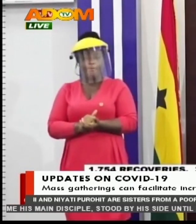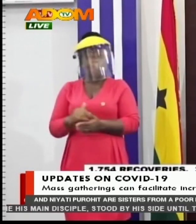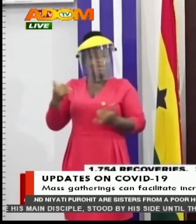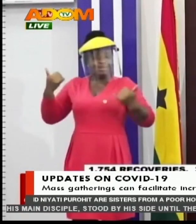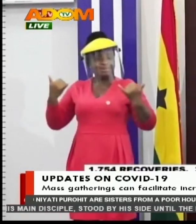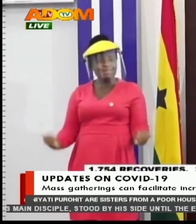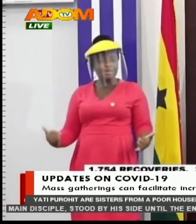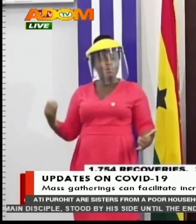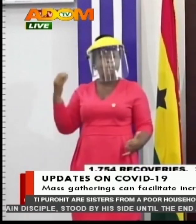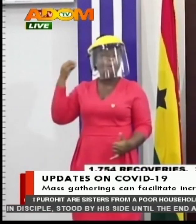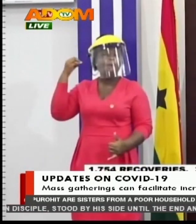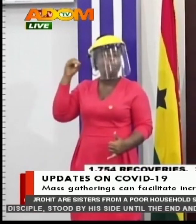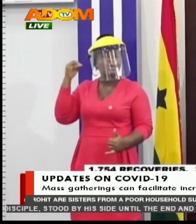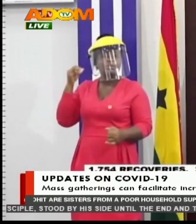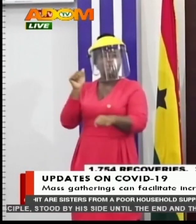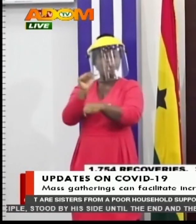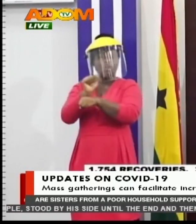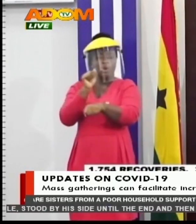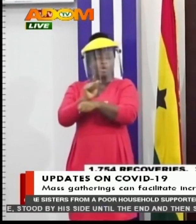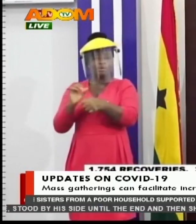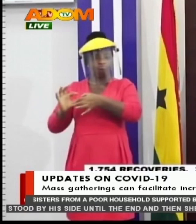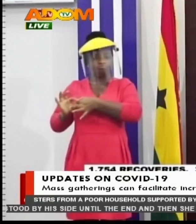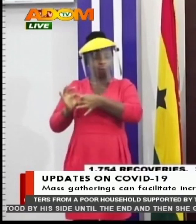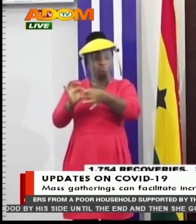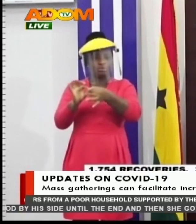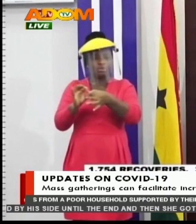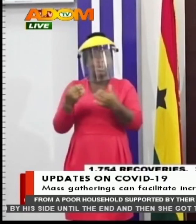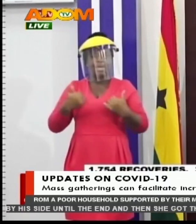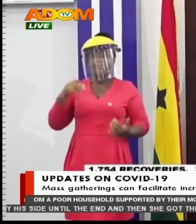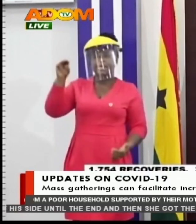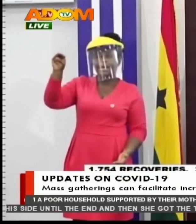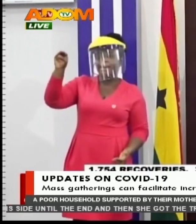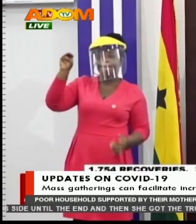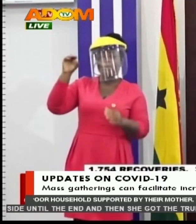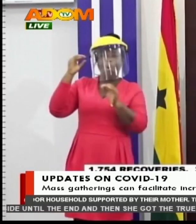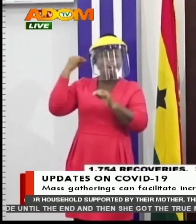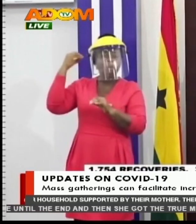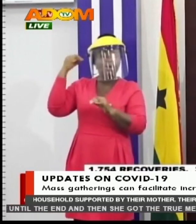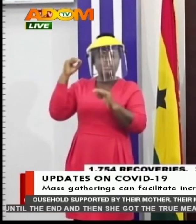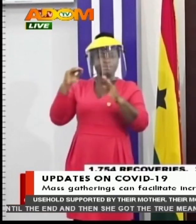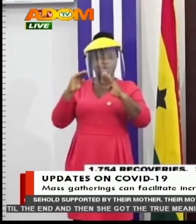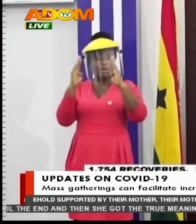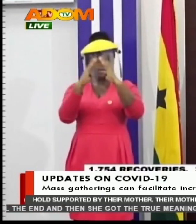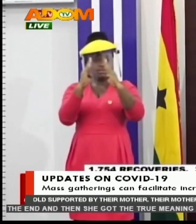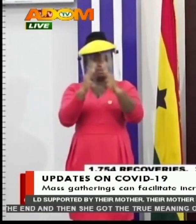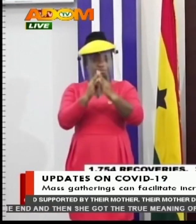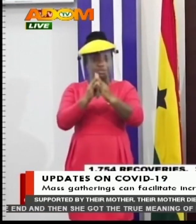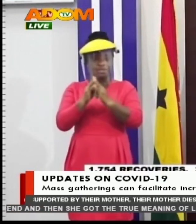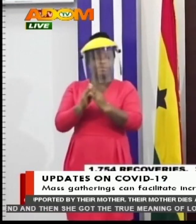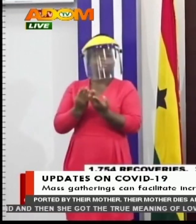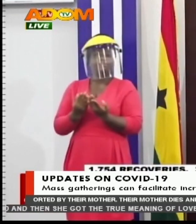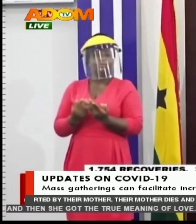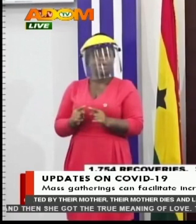perspective. They even have what they call the COVID-19 center. It's actually a control room put in place by Anglo-Good Ashanti.